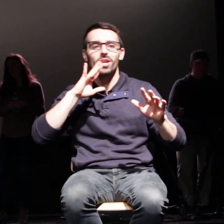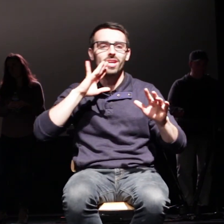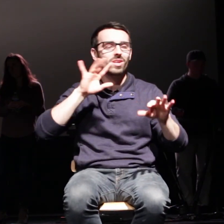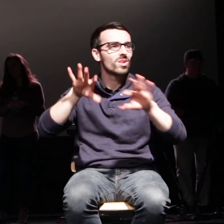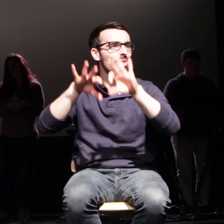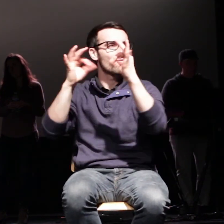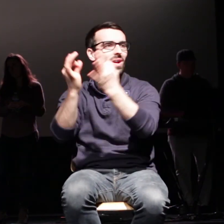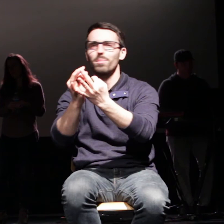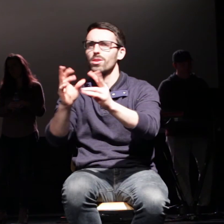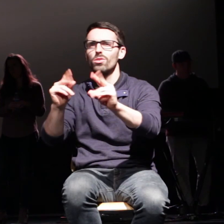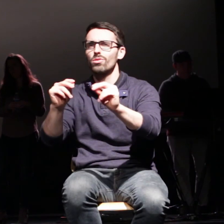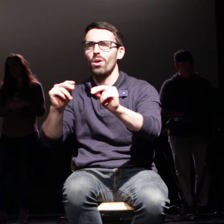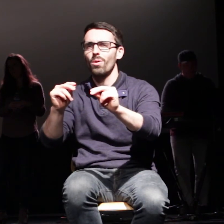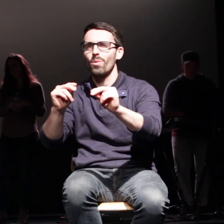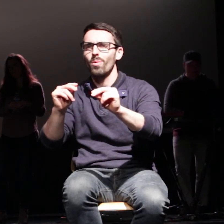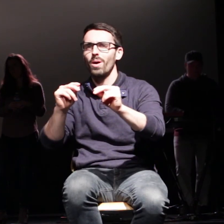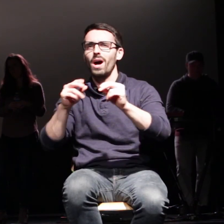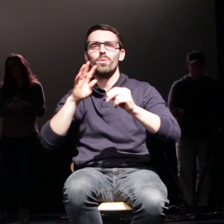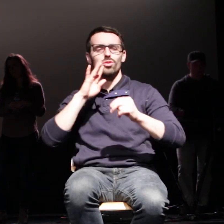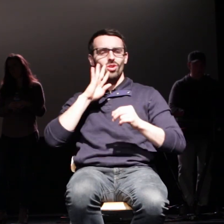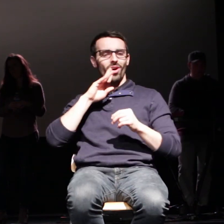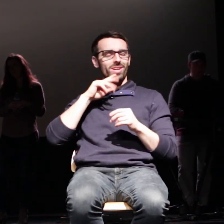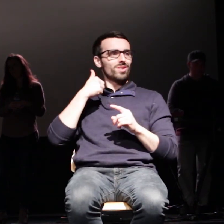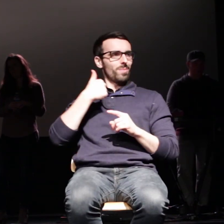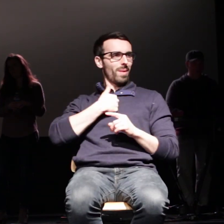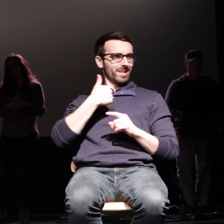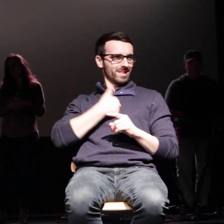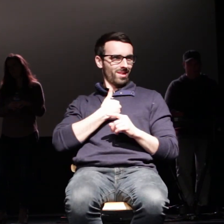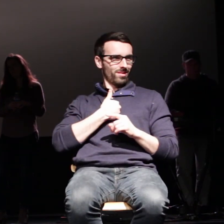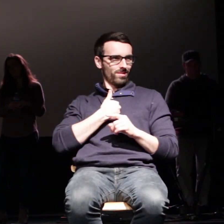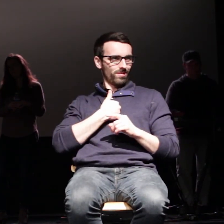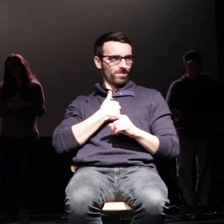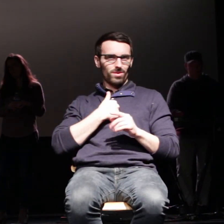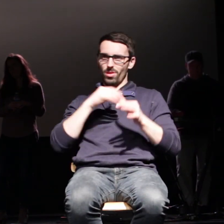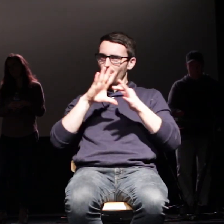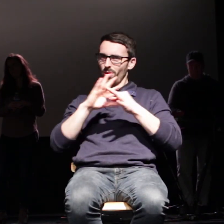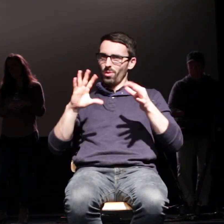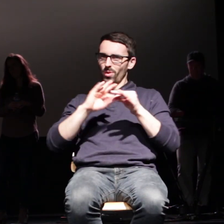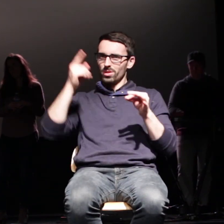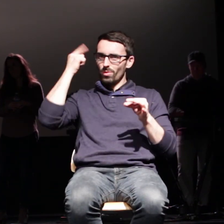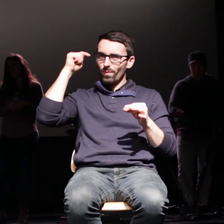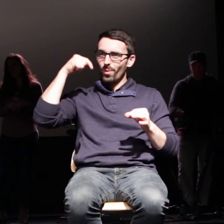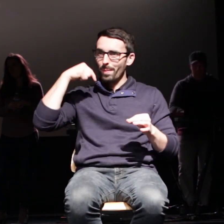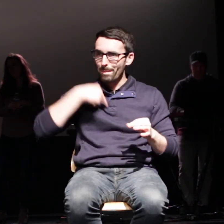that funeral. I was talking to myself. Those words were for me in that moment.